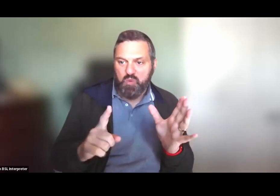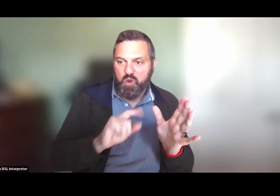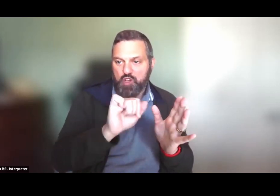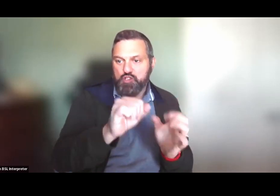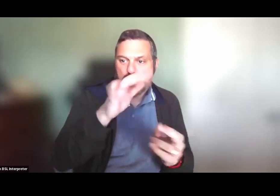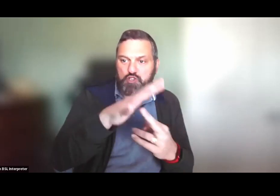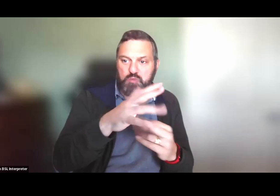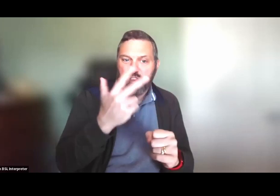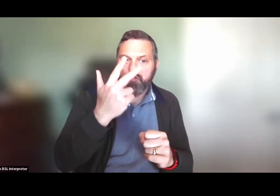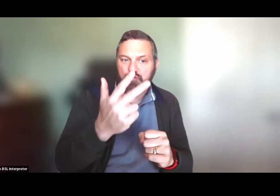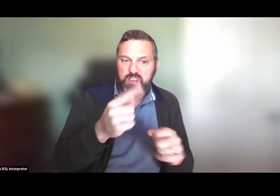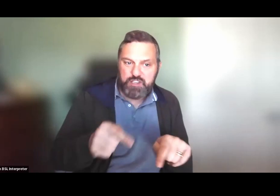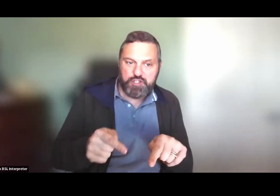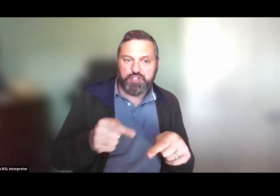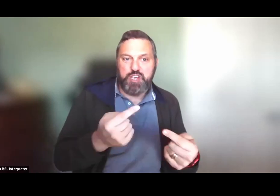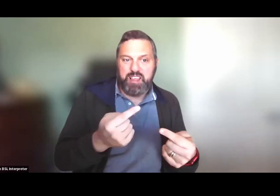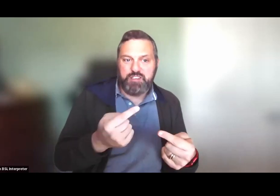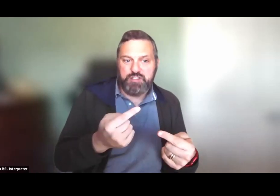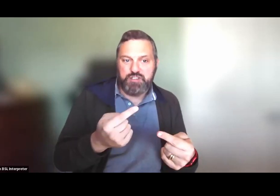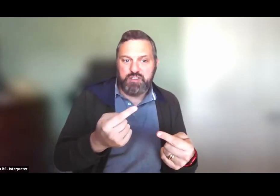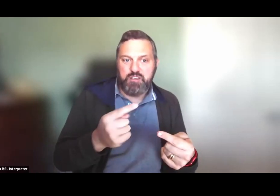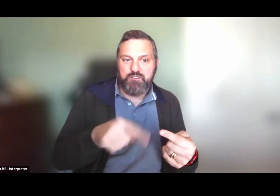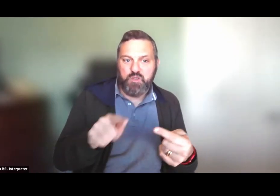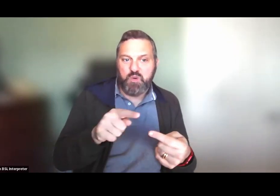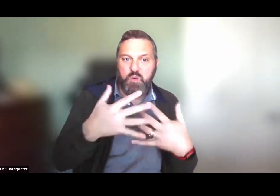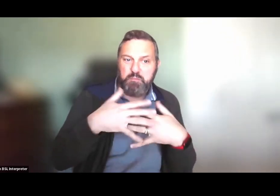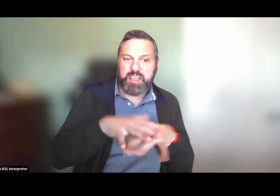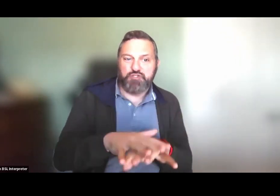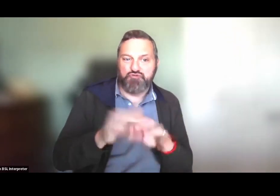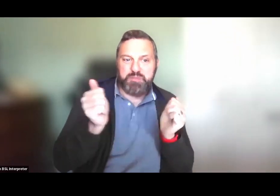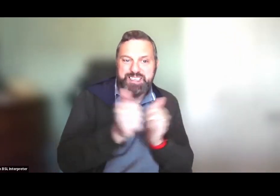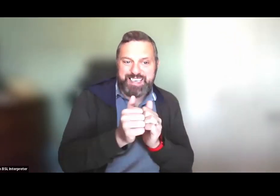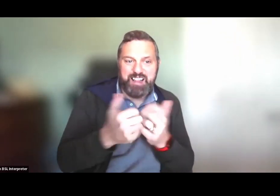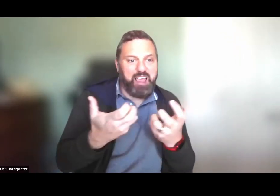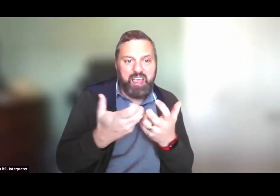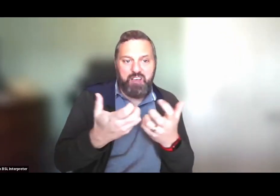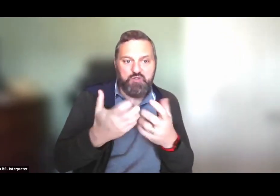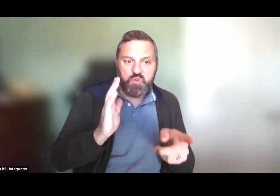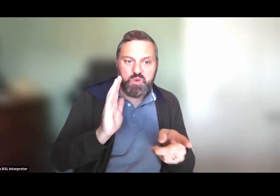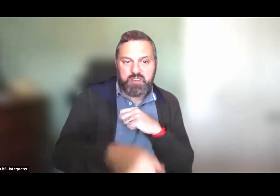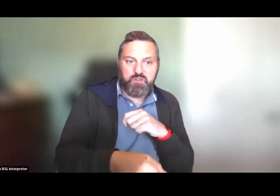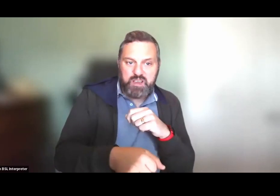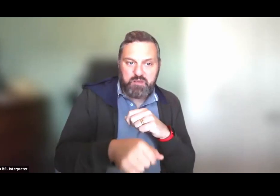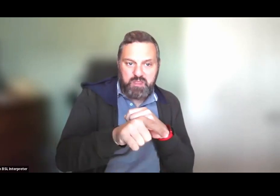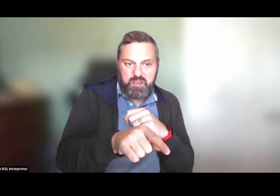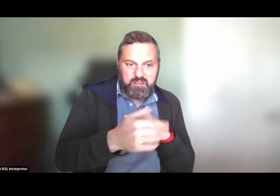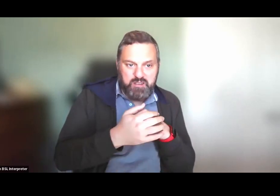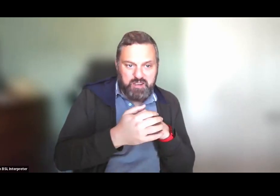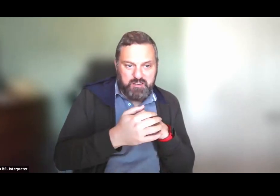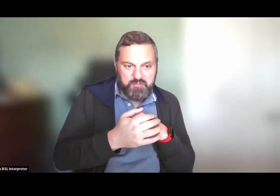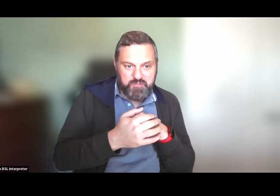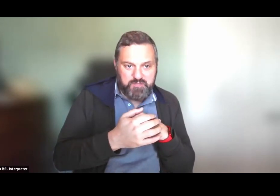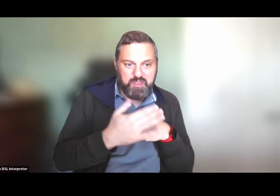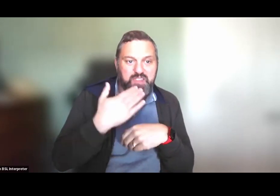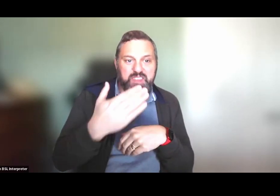top 3 challenges to mainstream deal and how to overcome them? Thank you. Oh, thanks. Hi, and